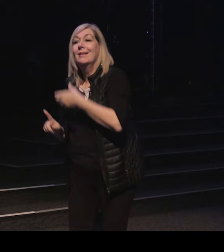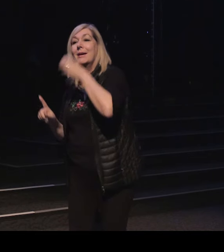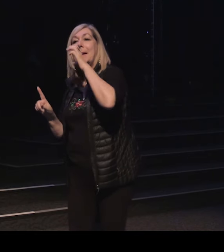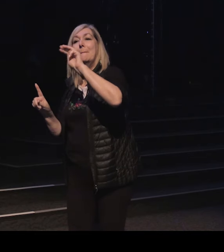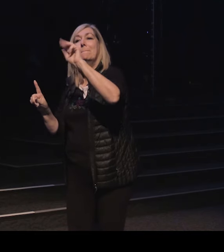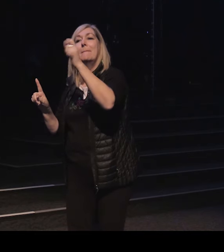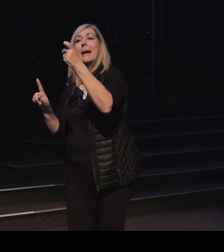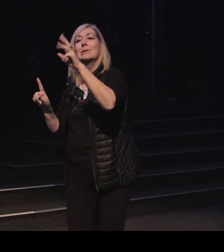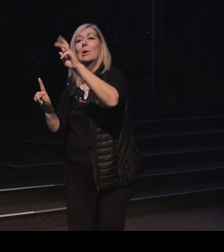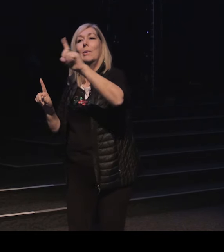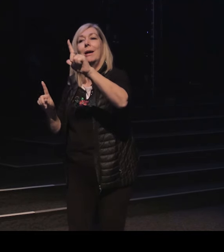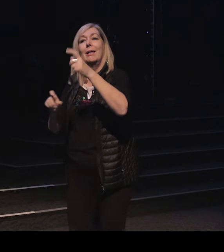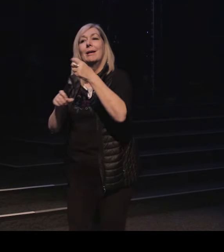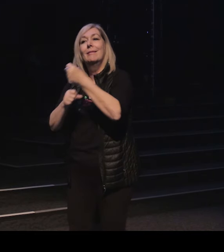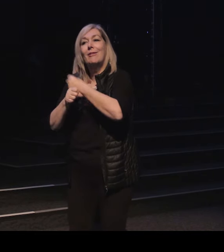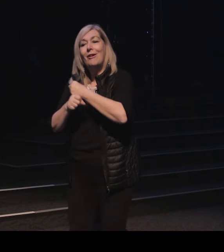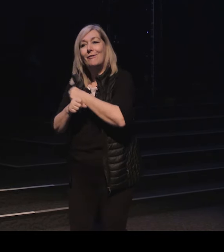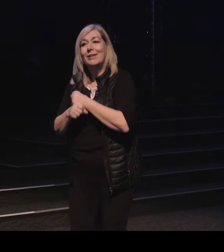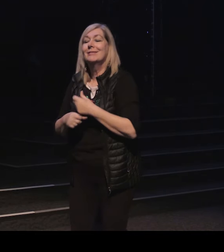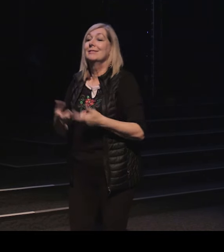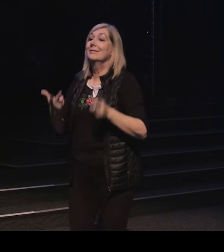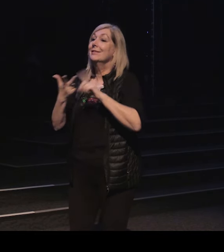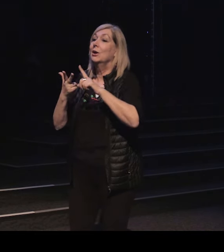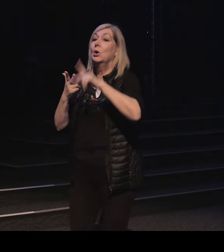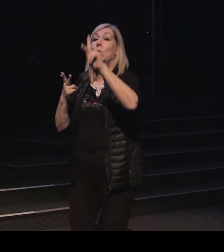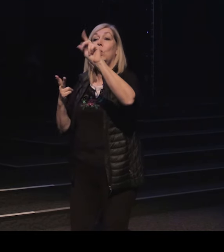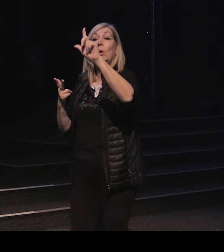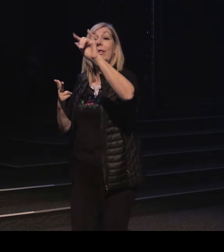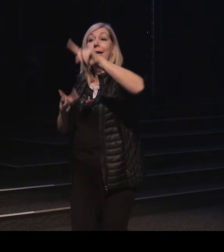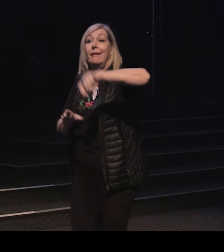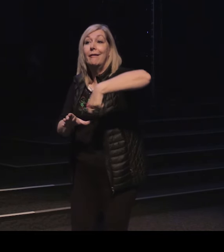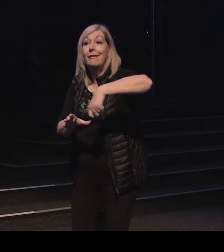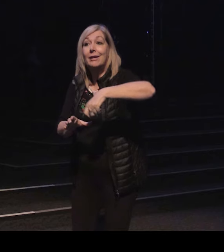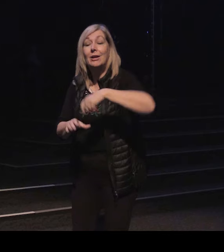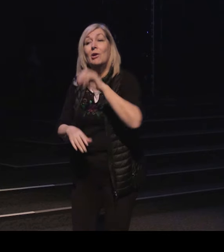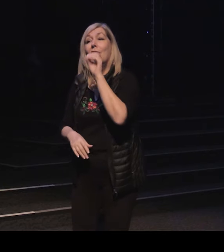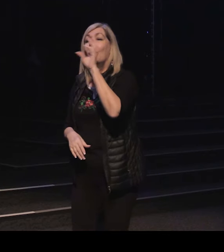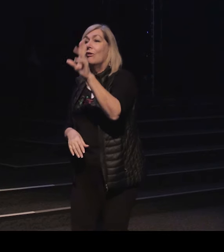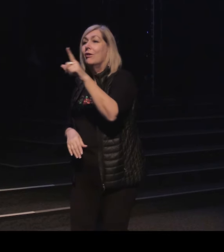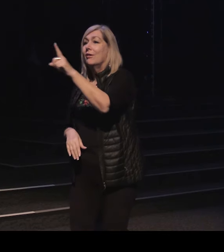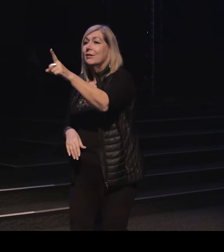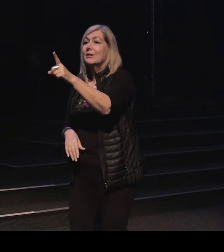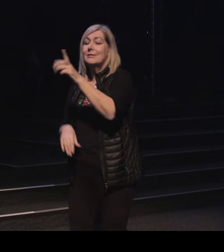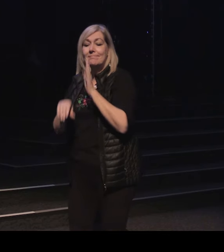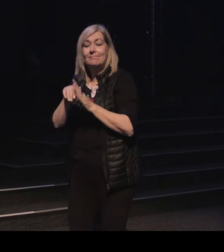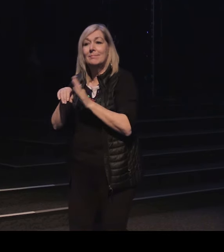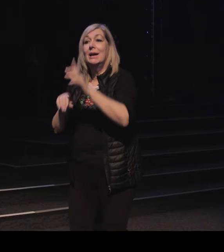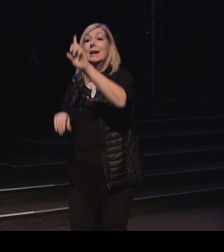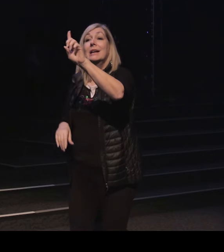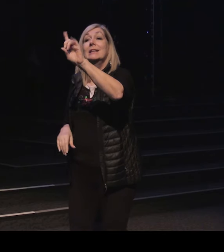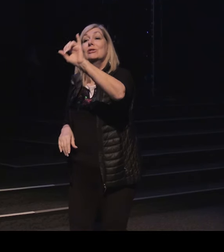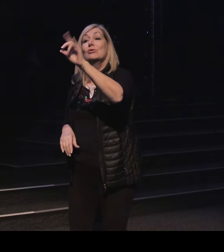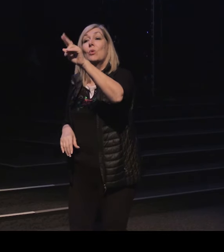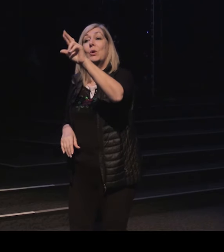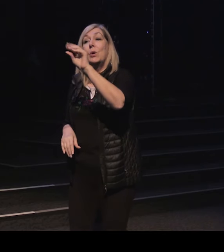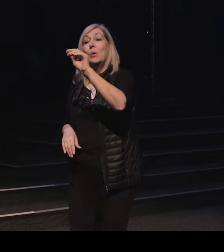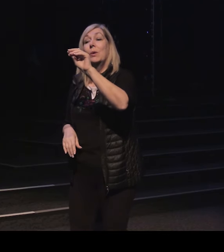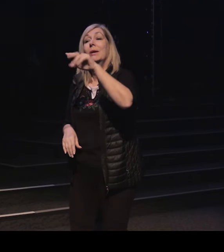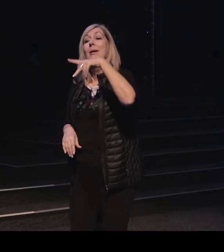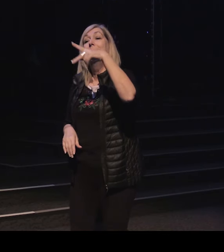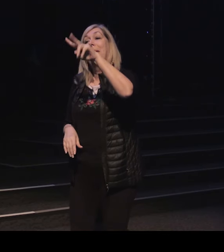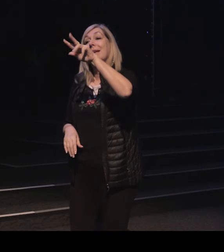House, mix a quart of Kool-Aid, slice up a DiGiorno pizza, cook a pot